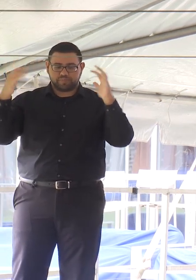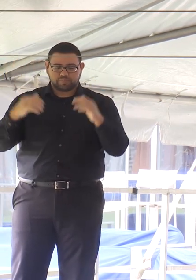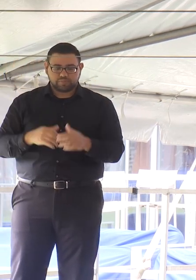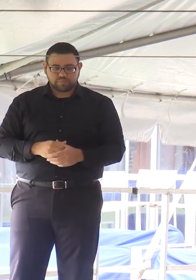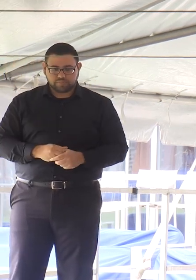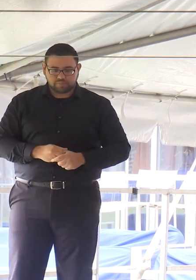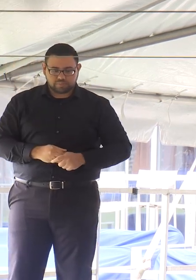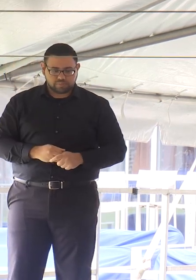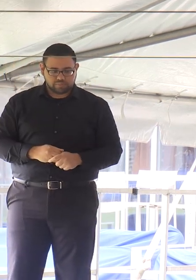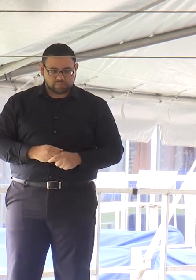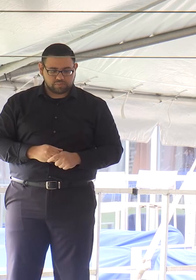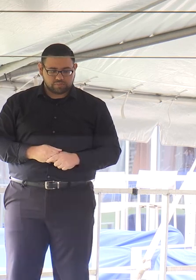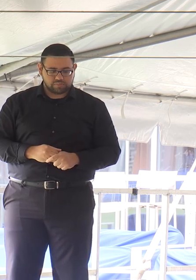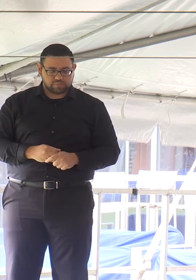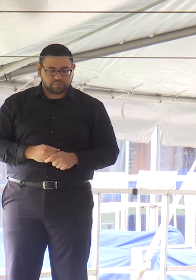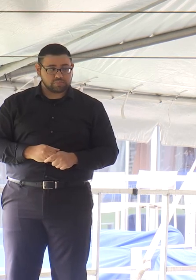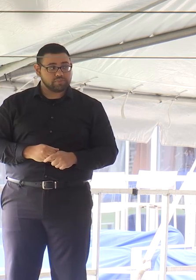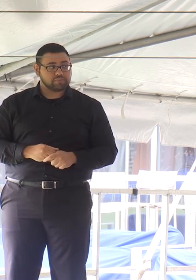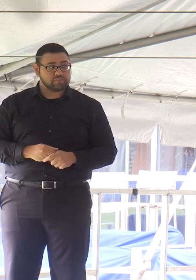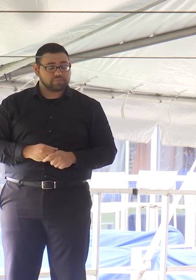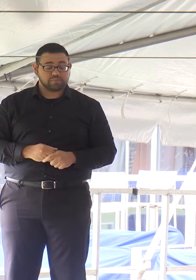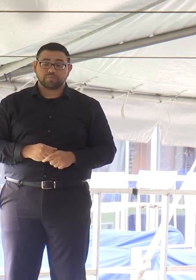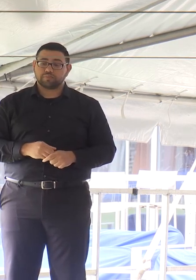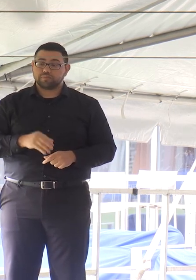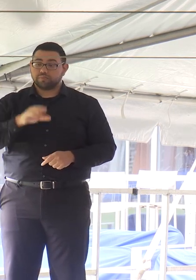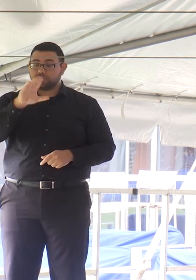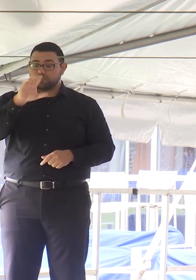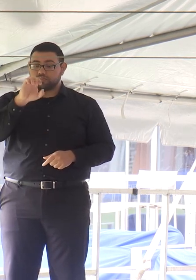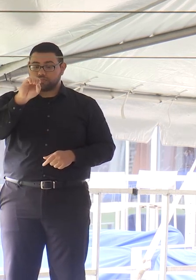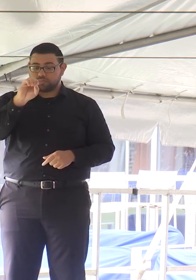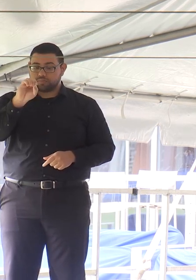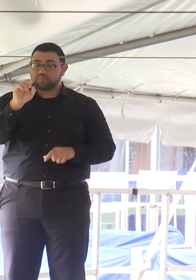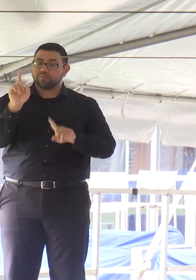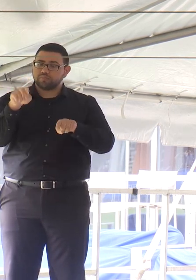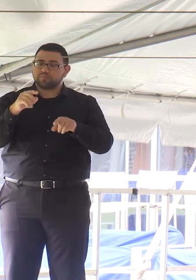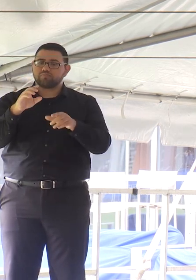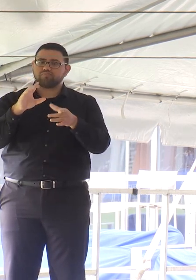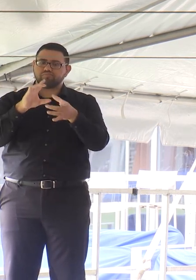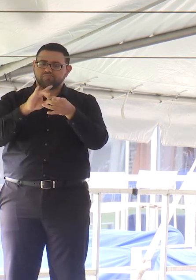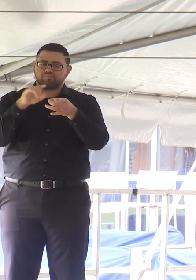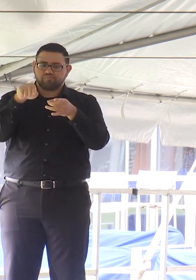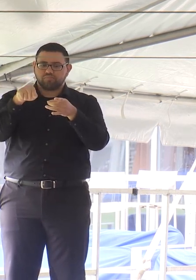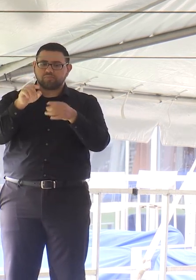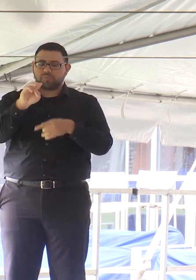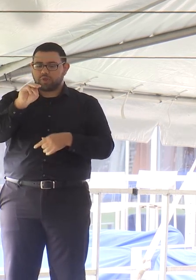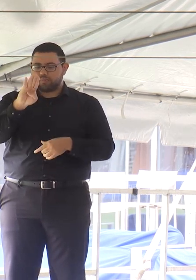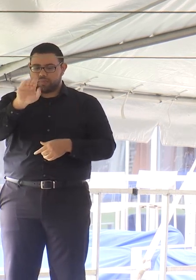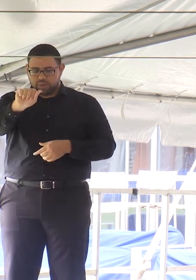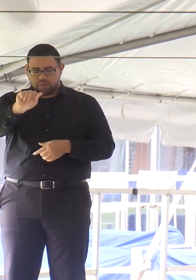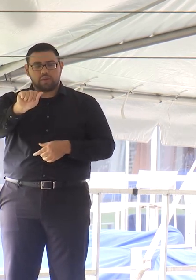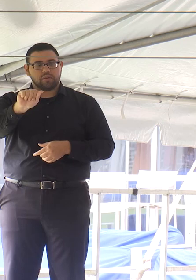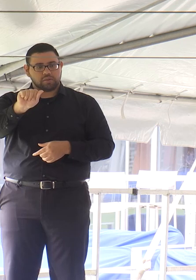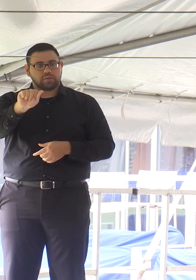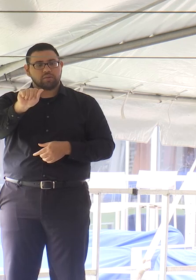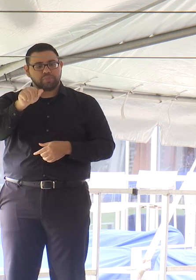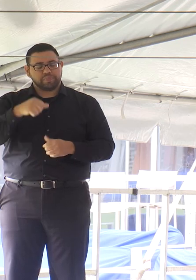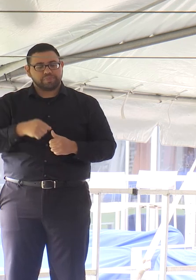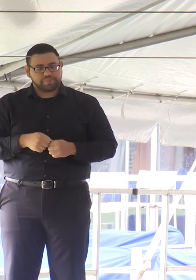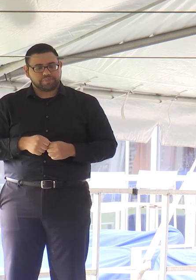We have Tasha, who's our CEO, that came on board, and she's got her MBA,